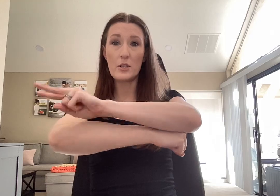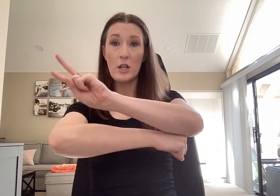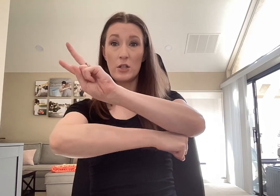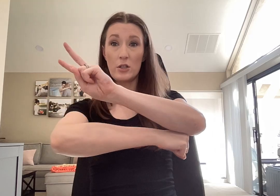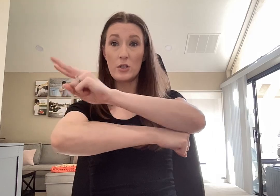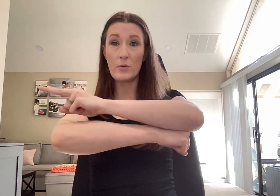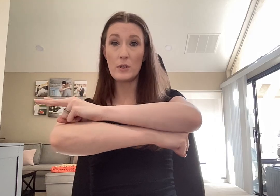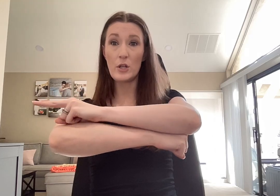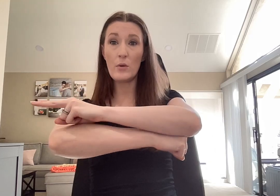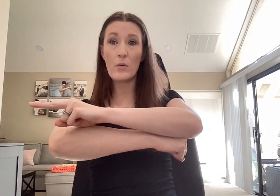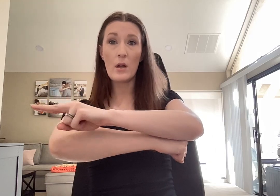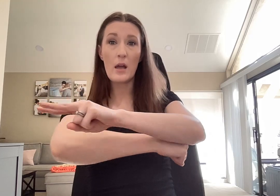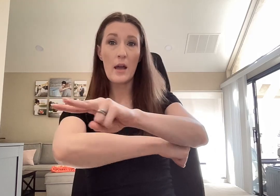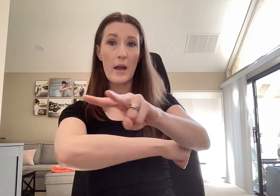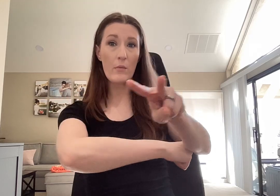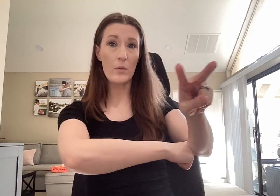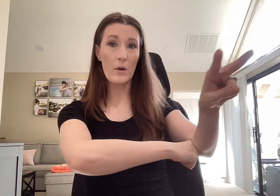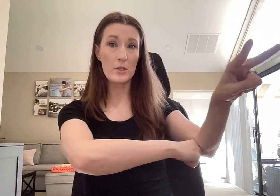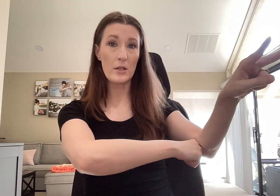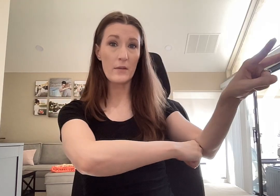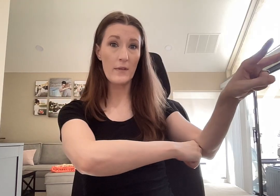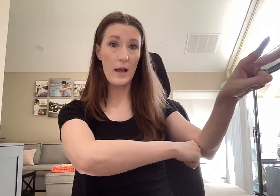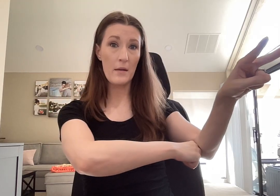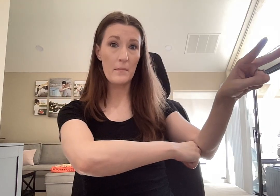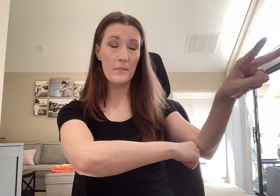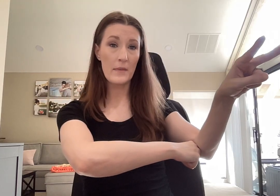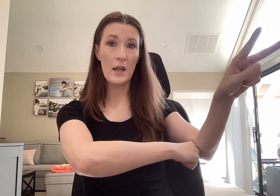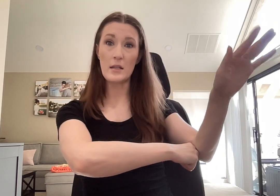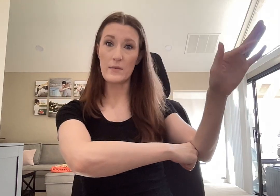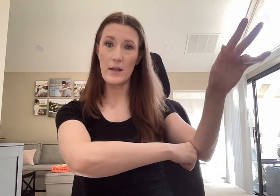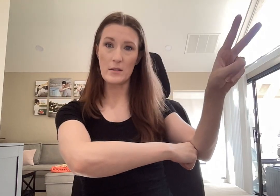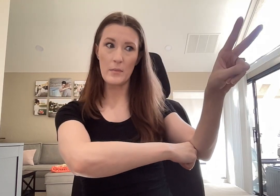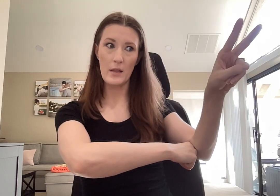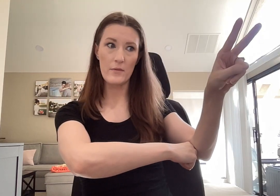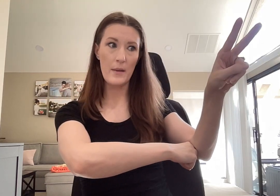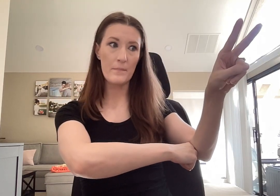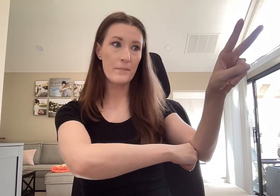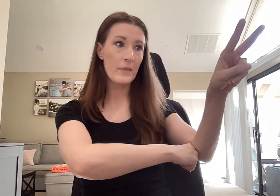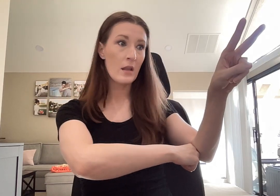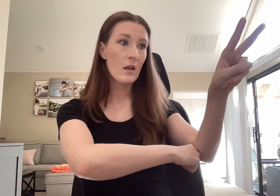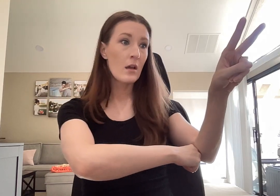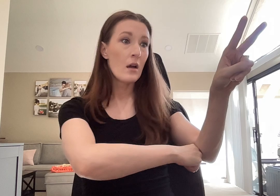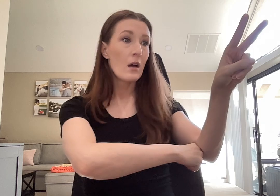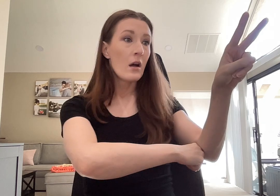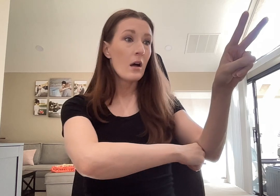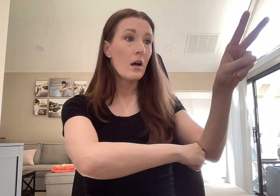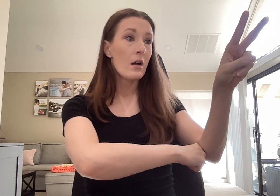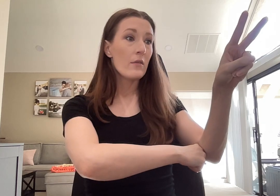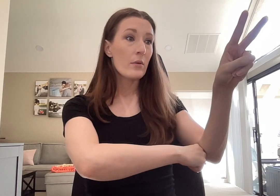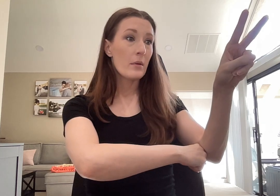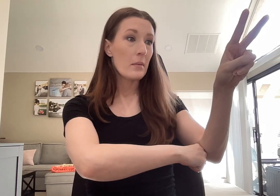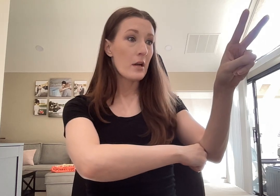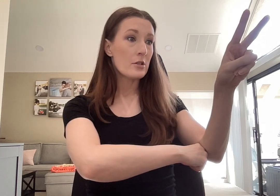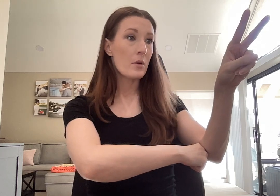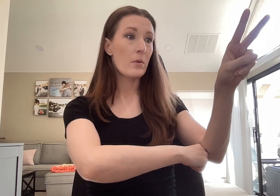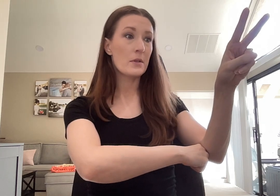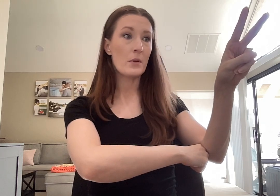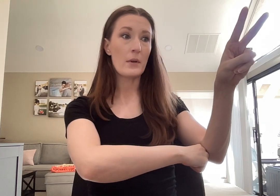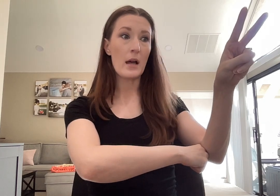change to a 2, and we're watching the flag. Okay, because the flag's on my left, right? Where we watch, we're so